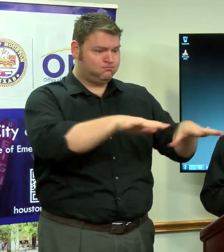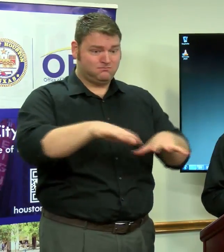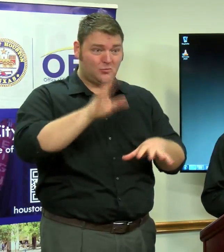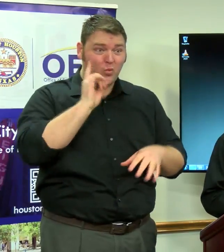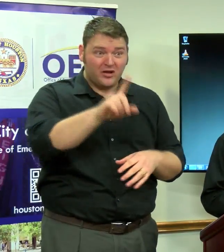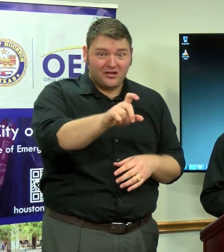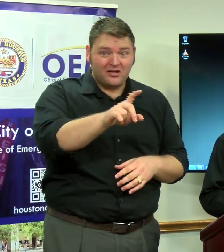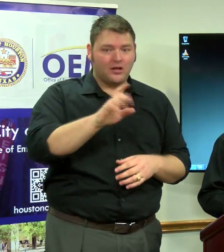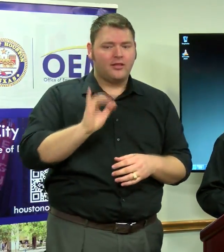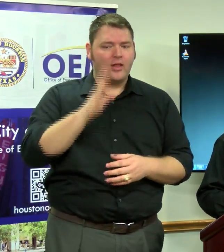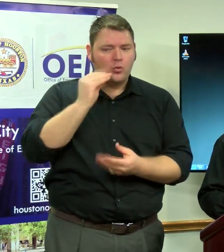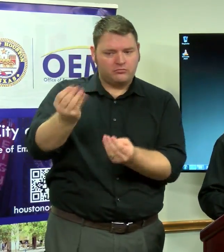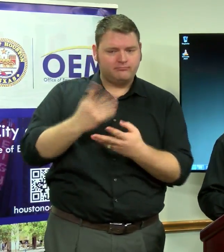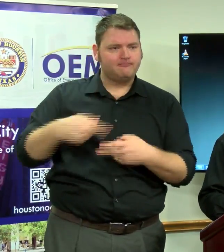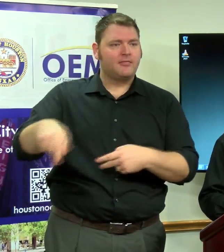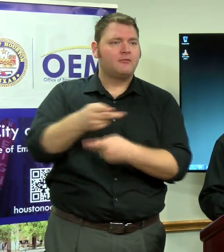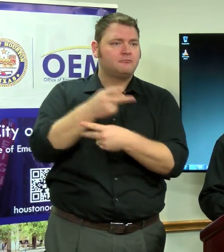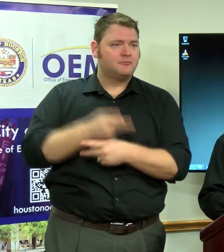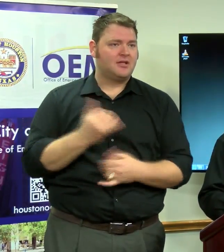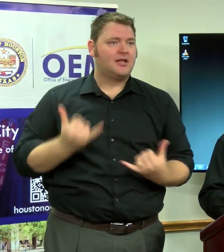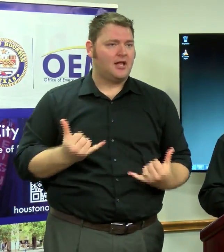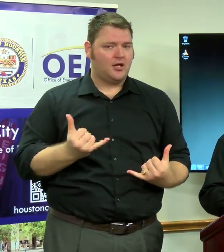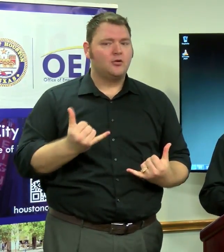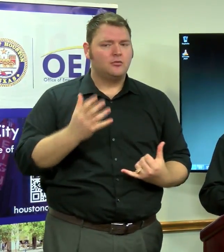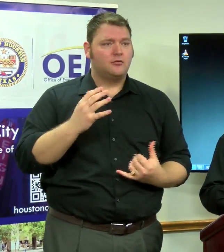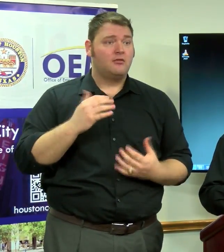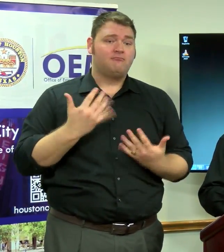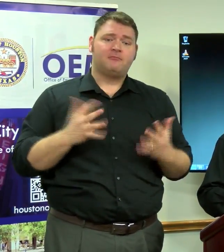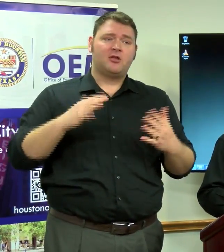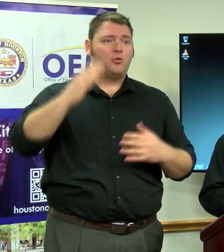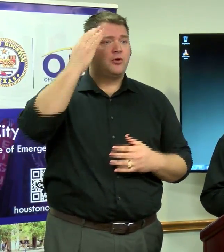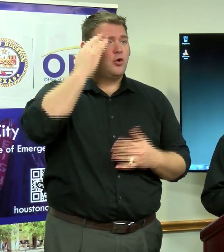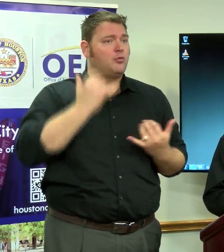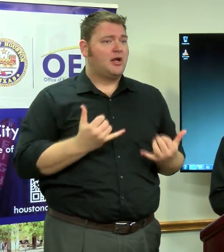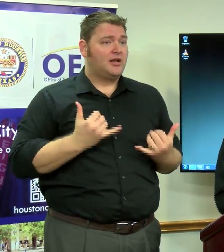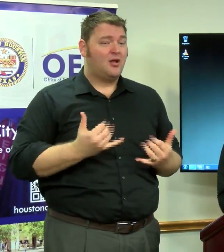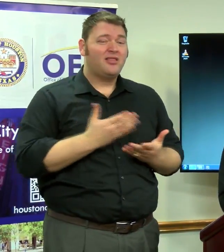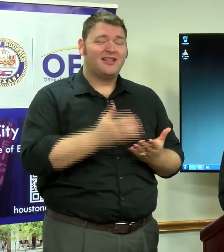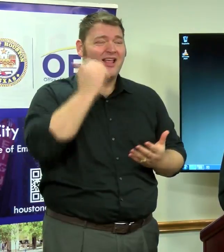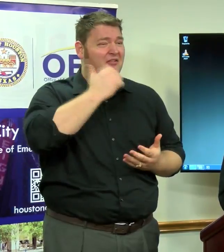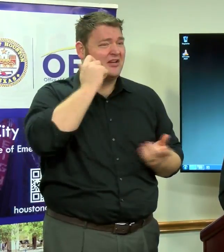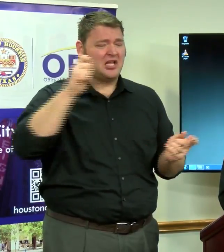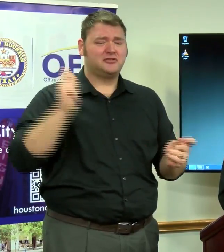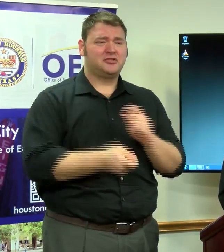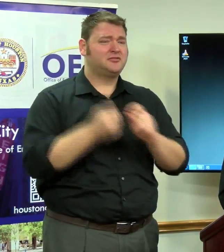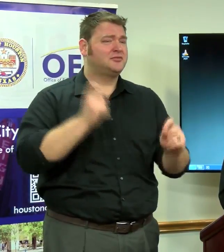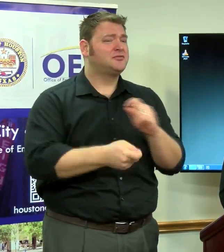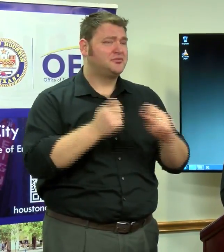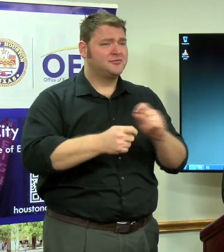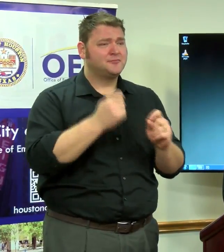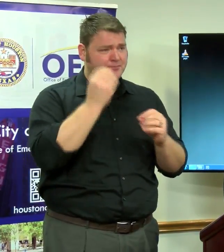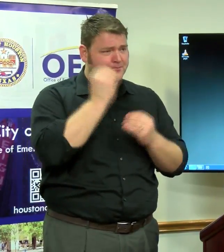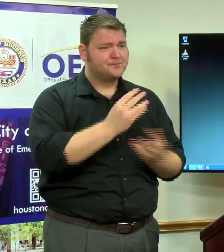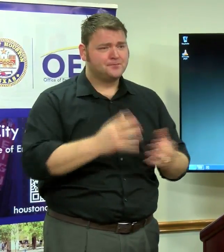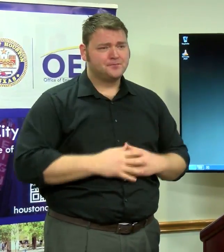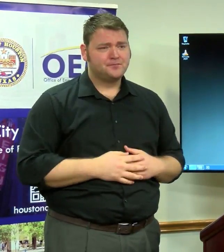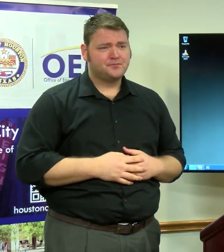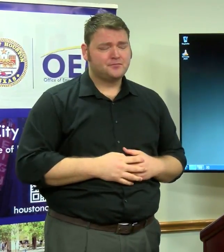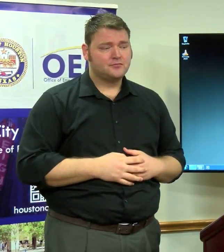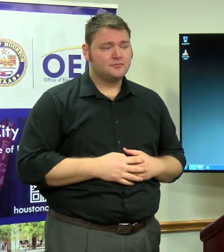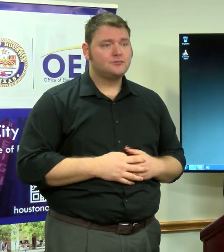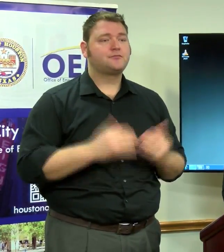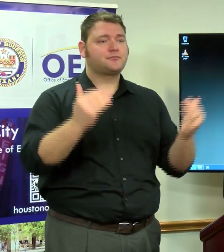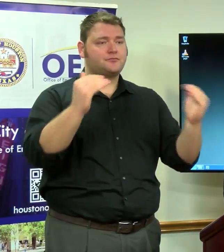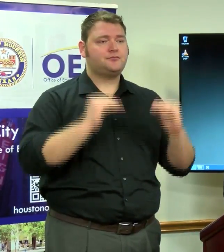time, but this is a very dynamic situation, and things literally change day by day. And then I want to talk about the Northeast Water